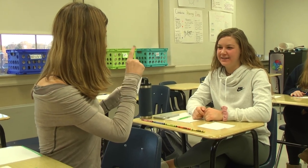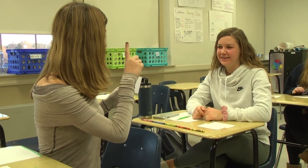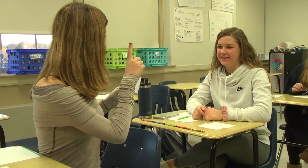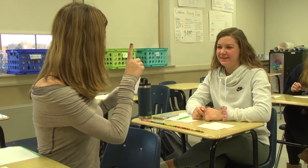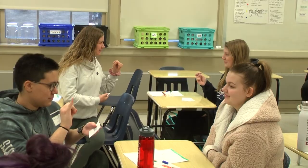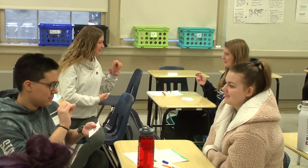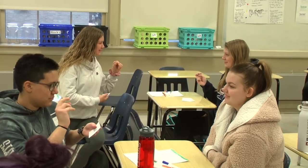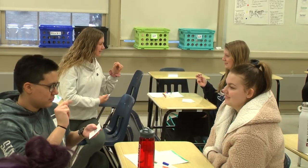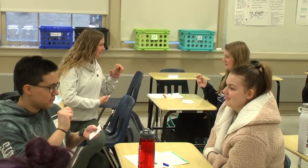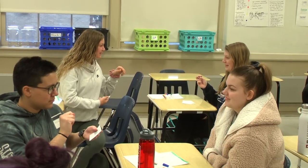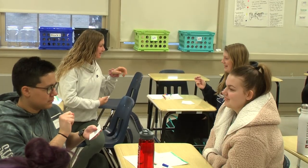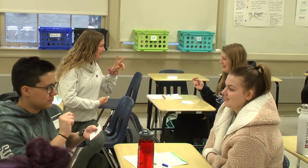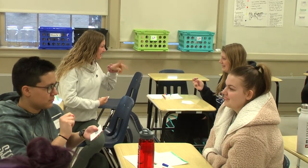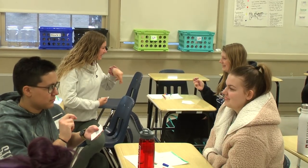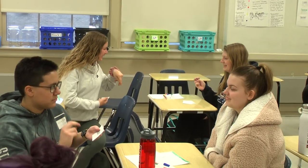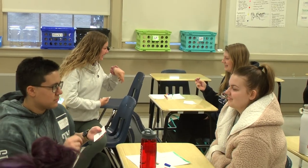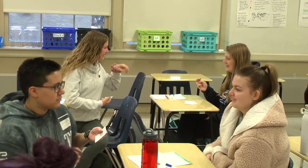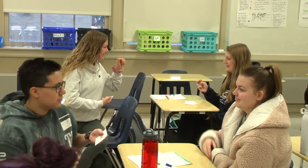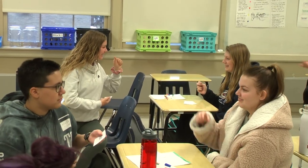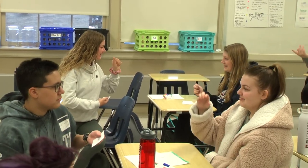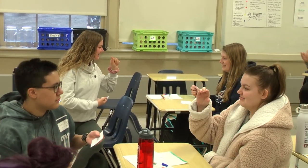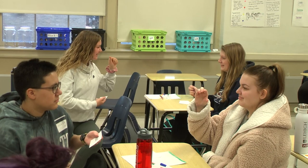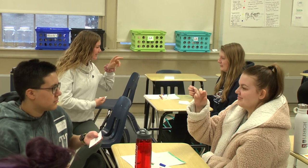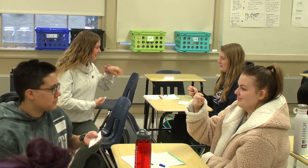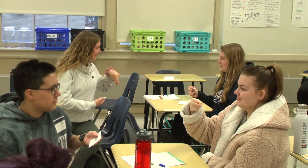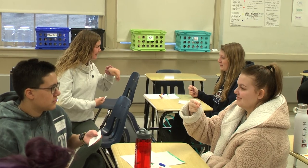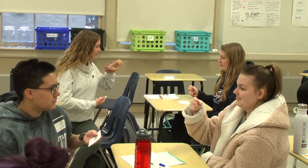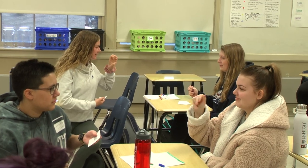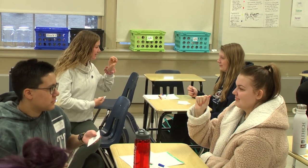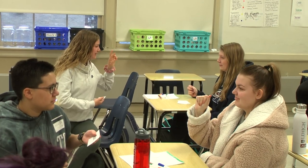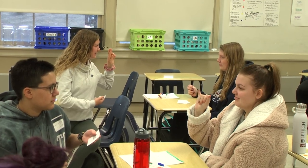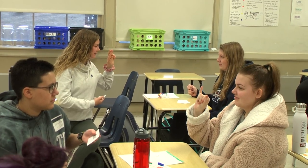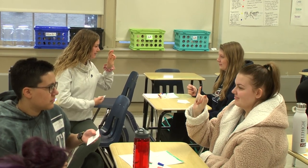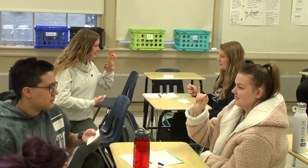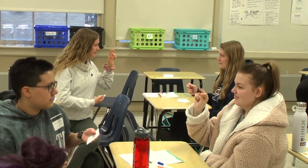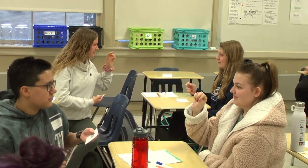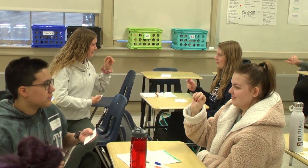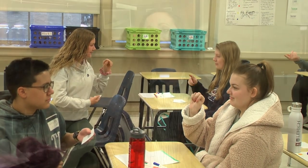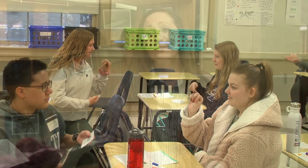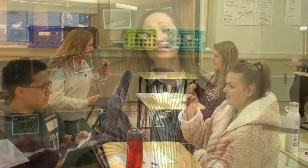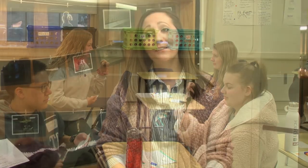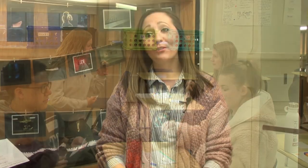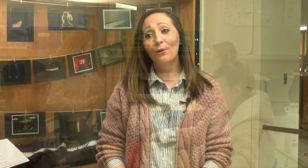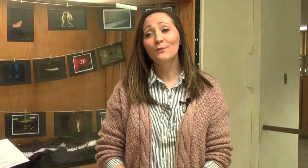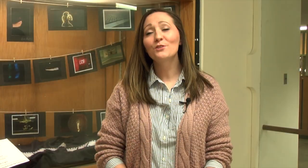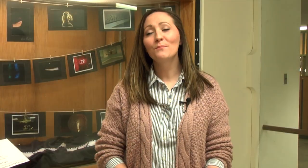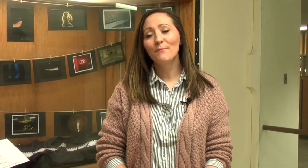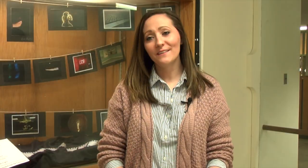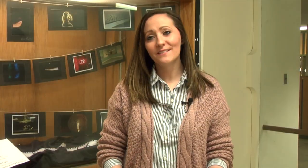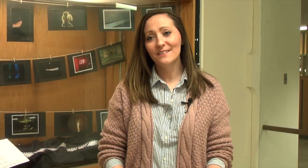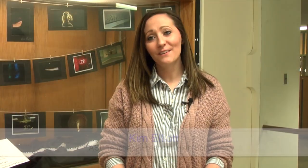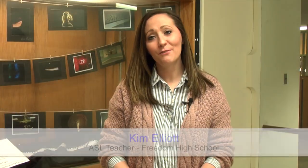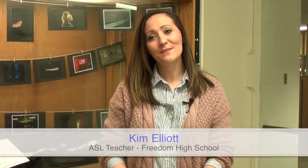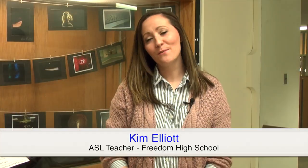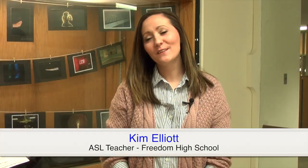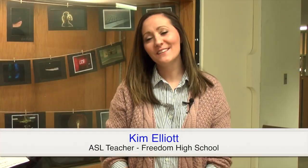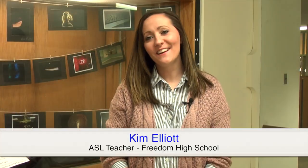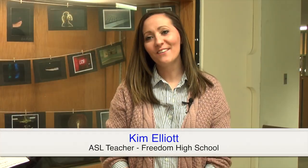hearing and for everyone to be a part of this together has been really cool. So the students have grown tremendously from day one to now.